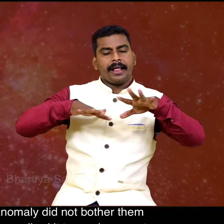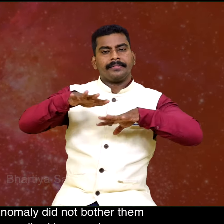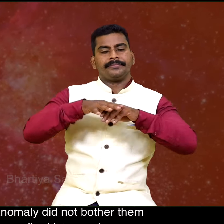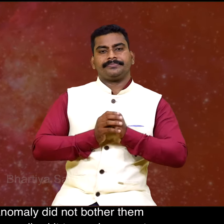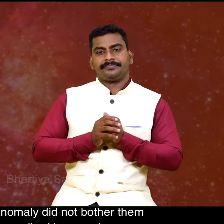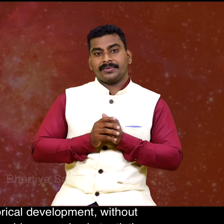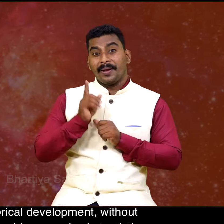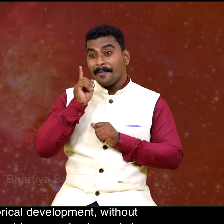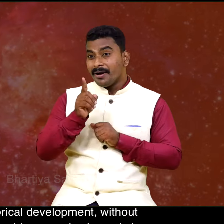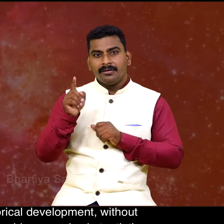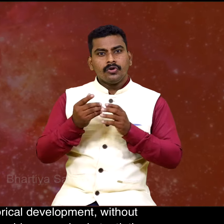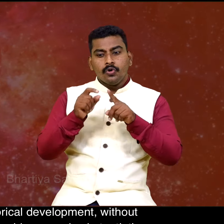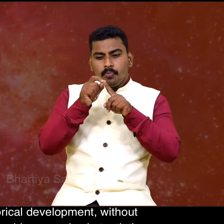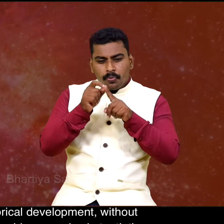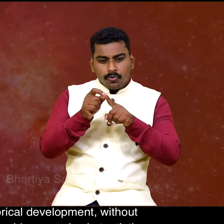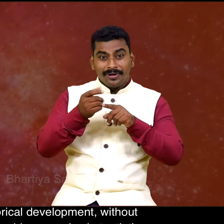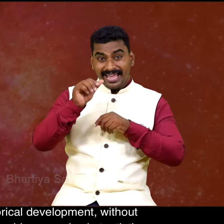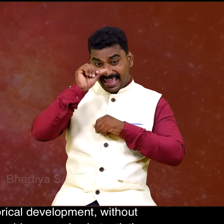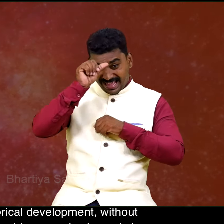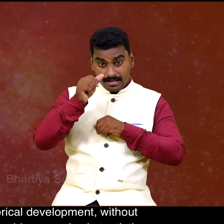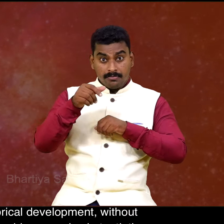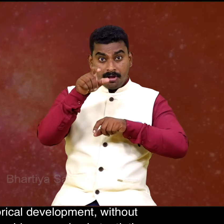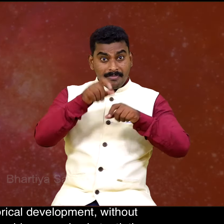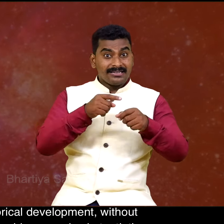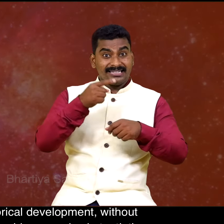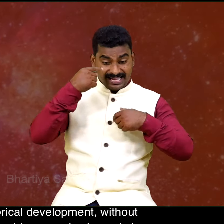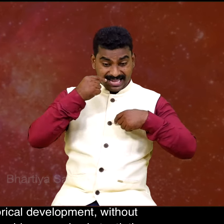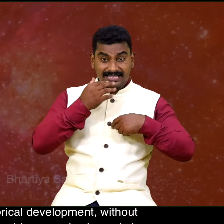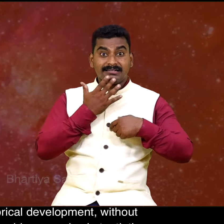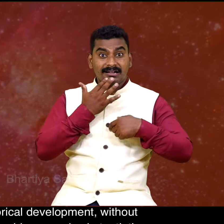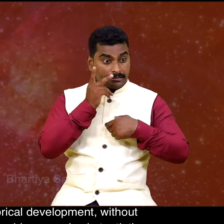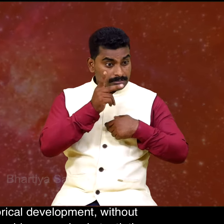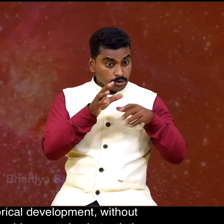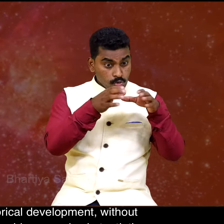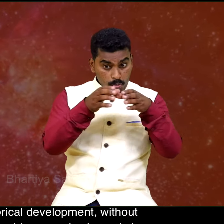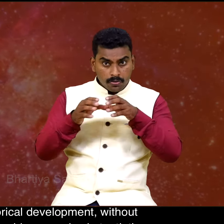historical development without proper evidence and substantiation.